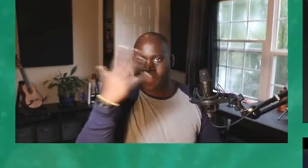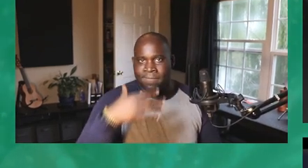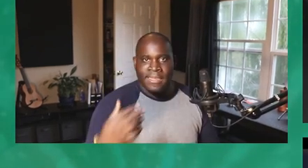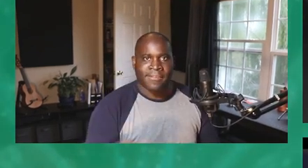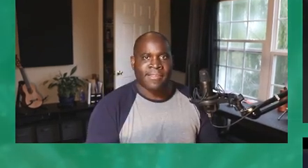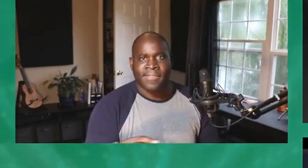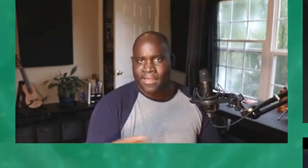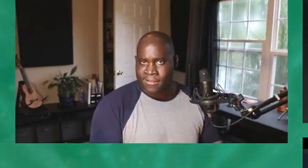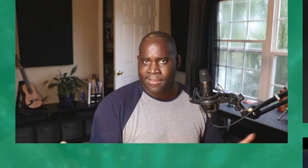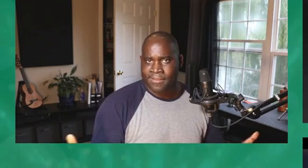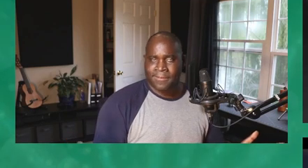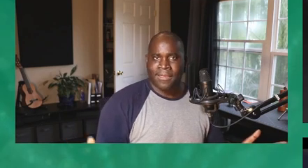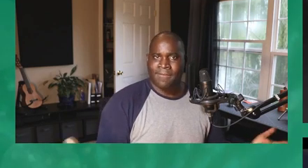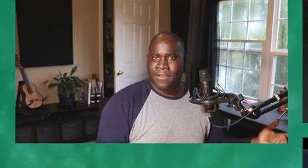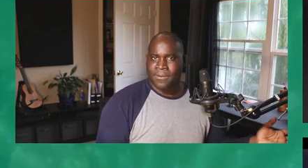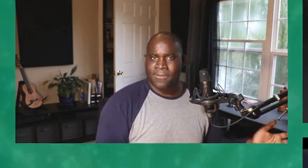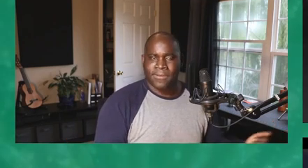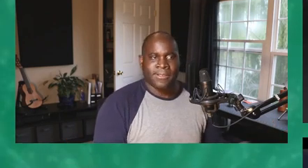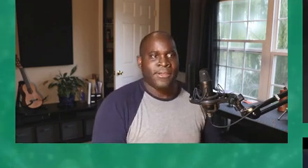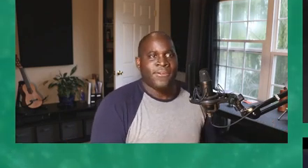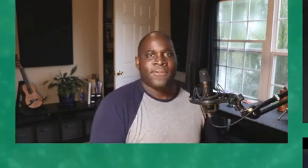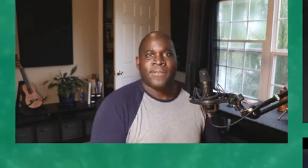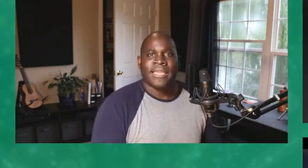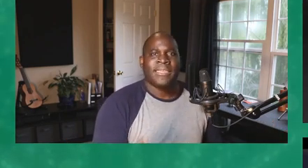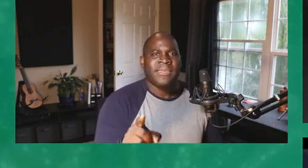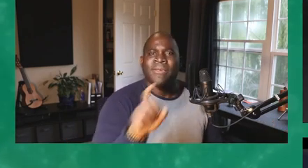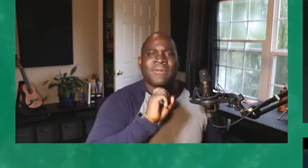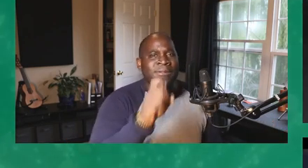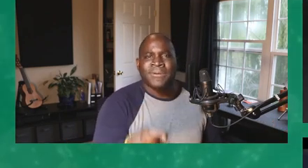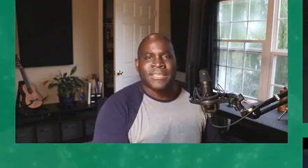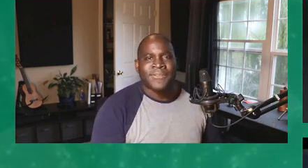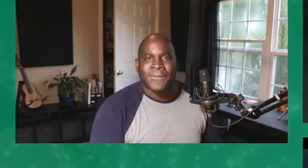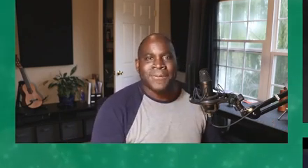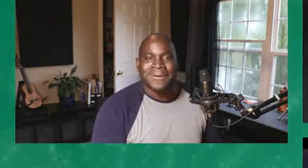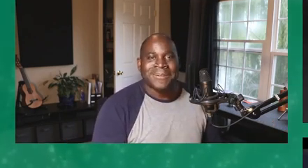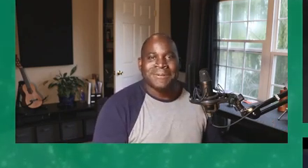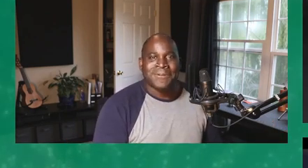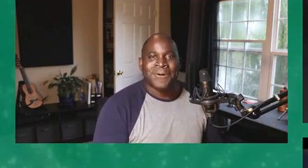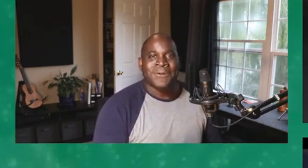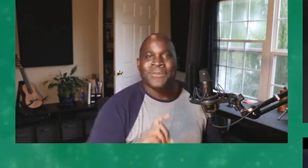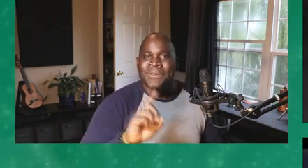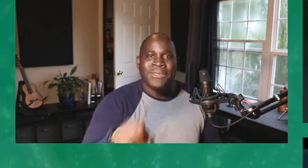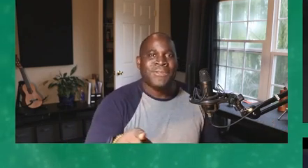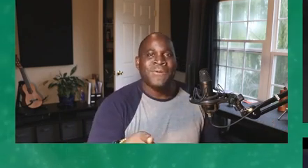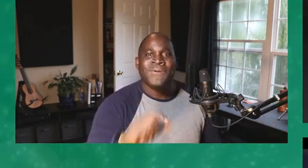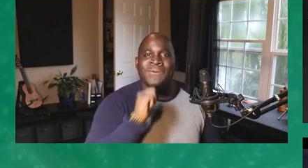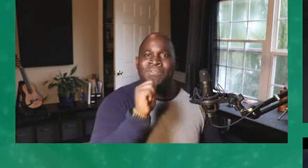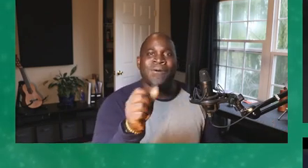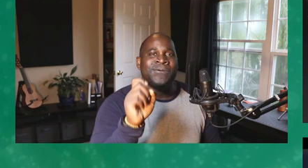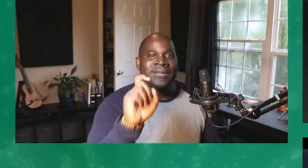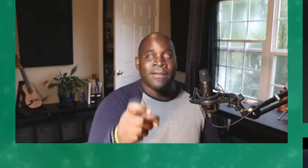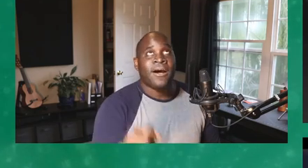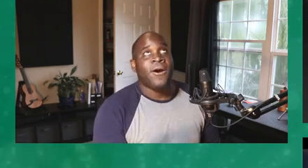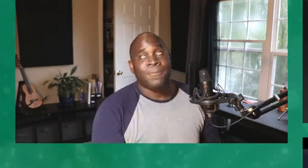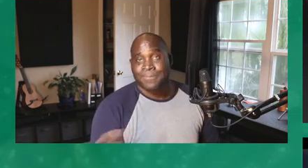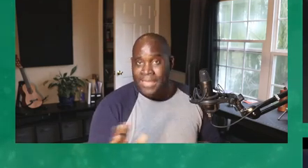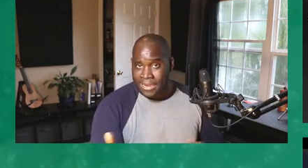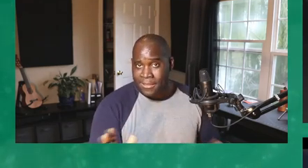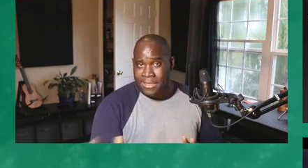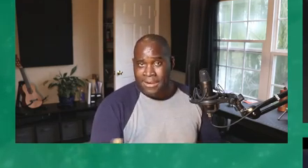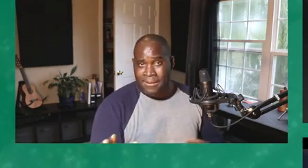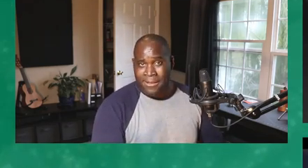really just in the face and the context of how you use it. So like, you don't need to. or you don't.